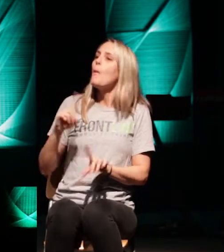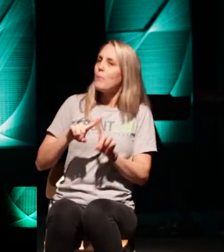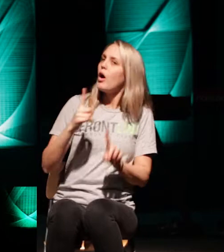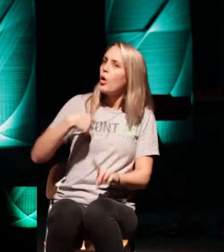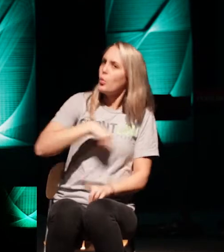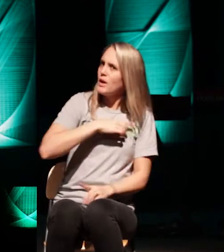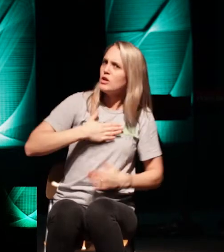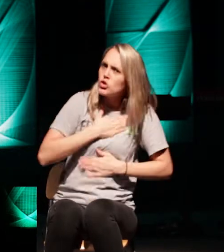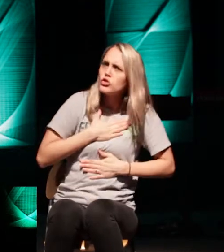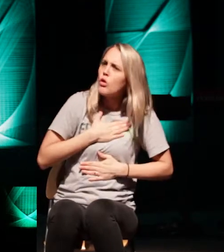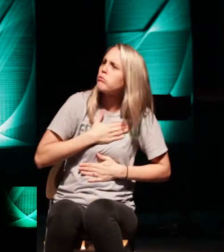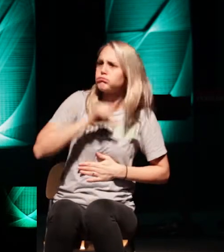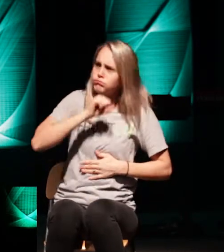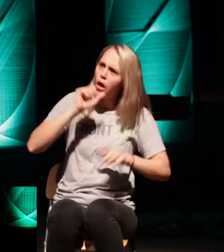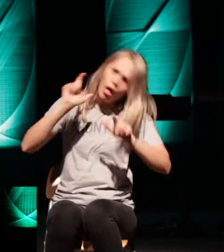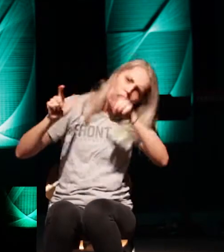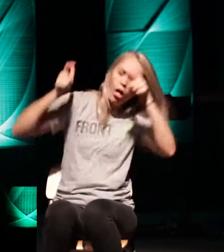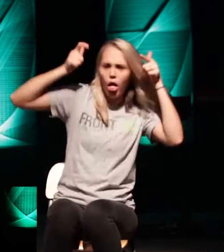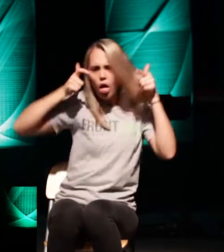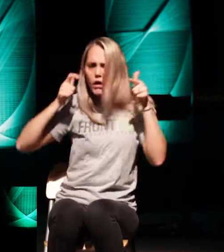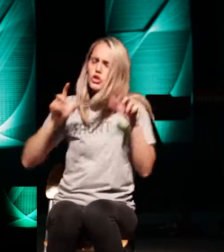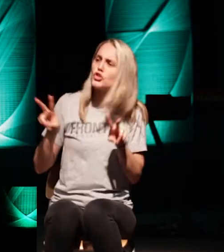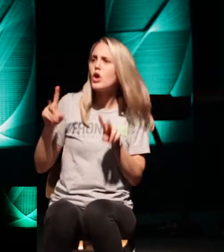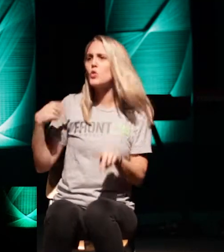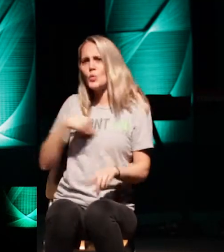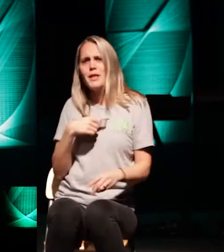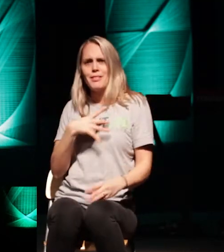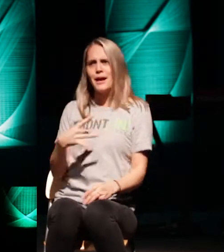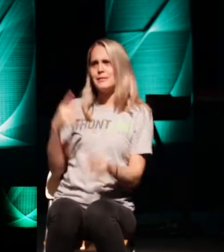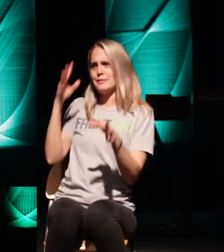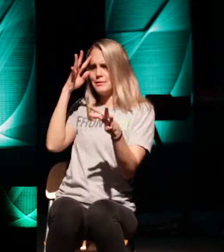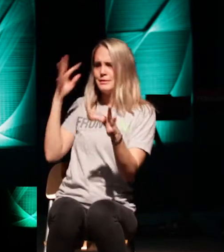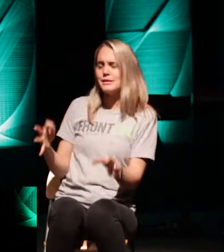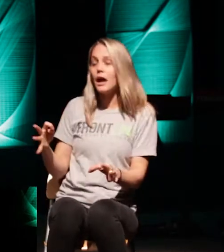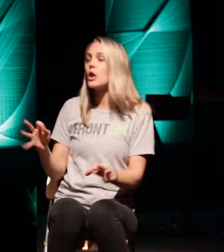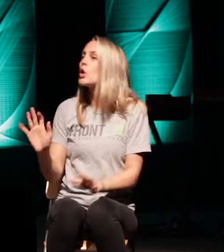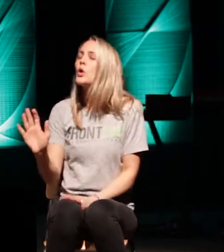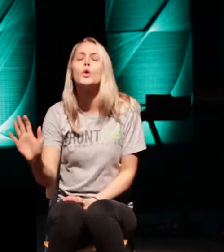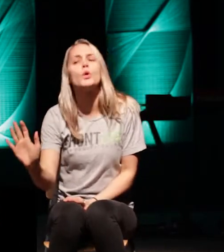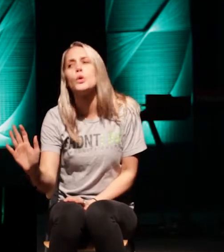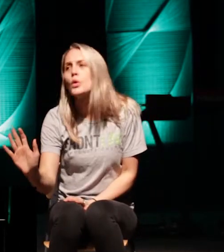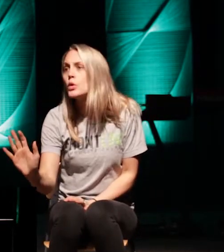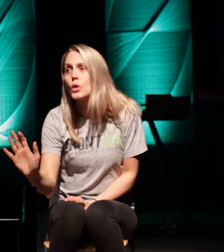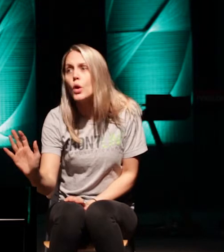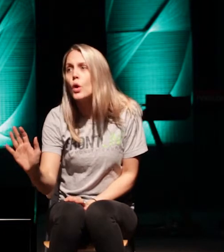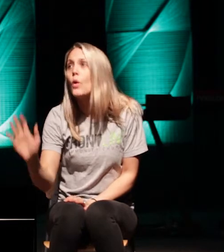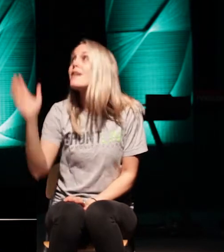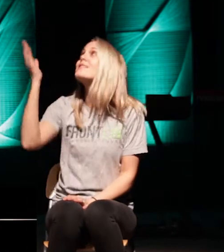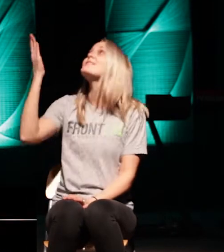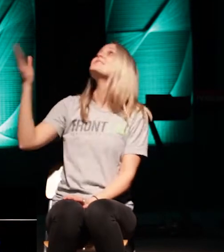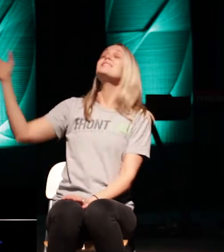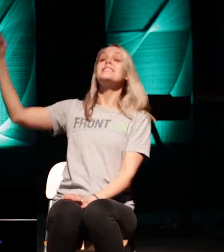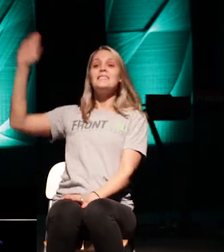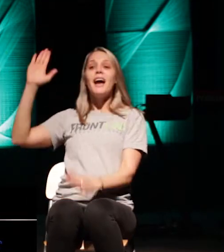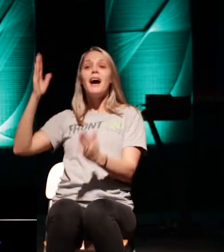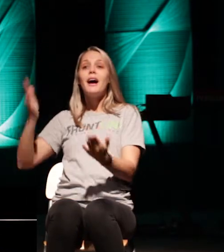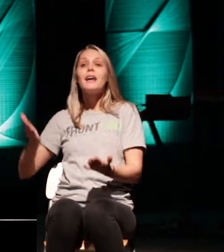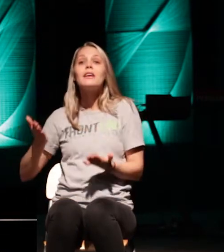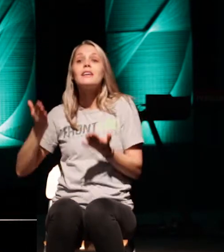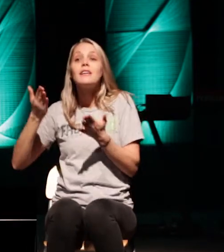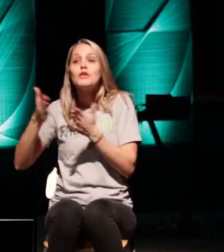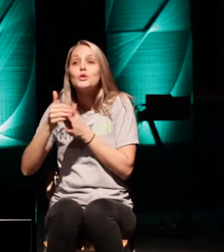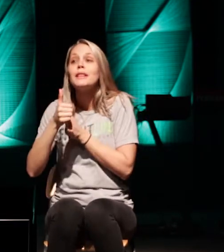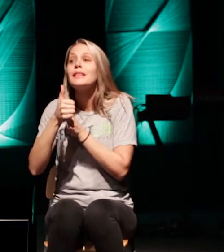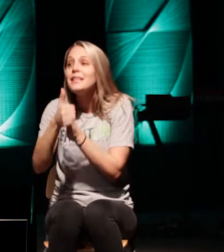on and decide, and yet God says, no. You are my messengers. I have given you this book to lead people in this